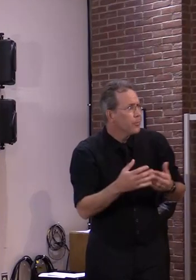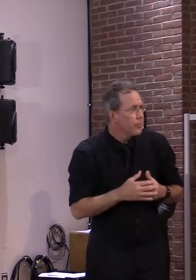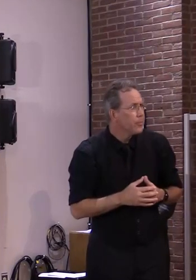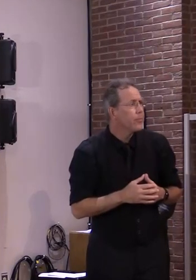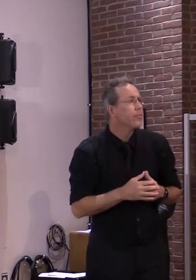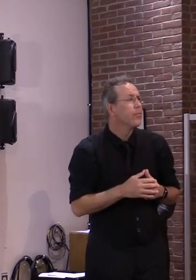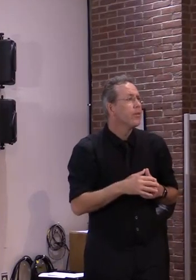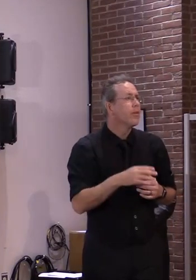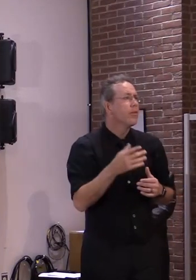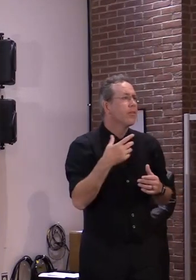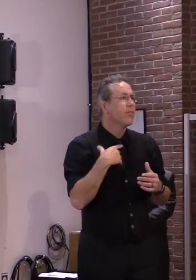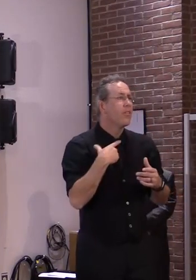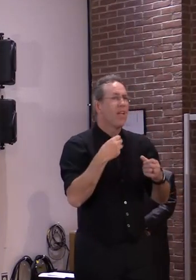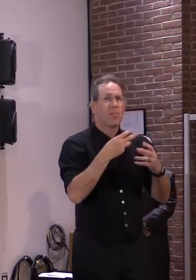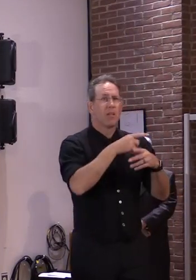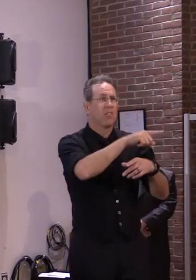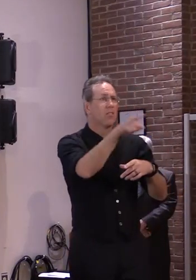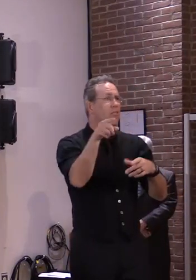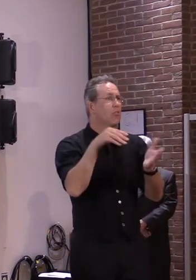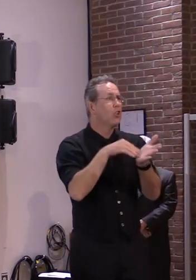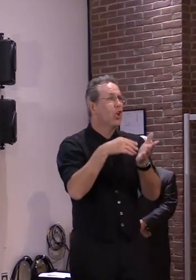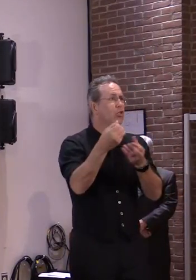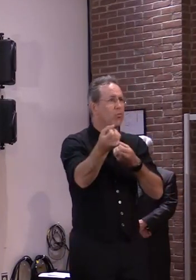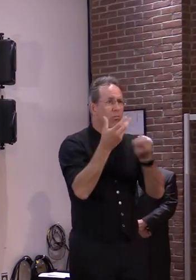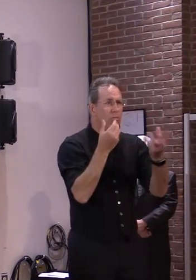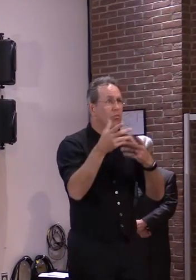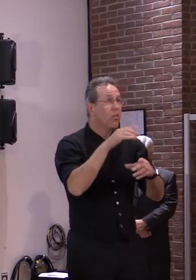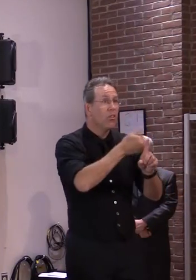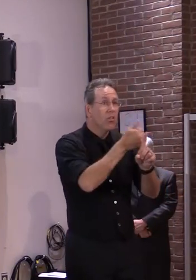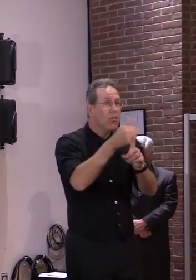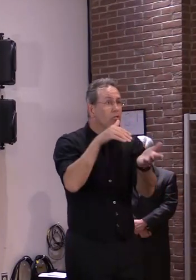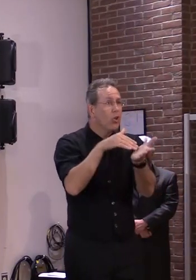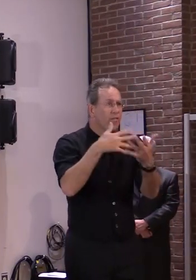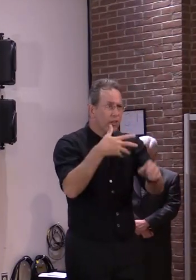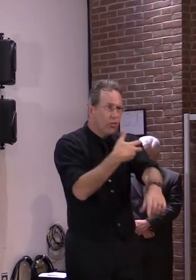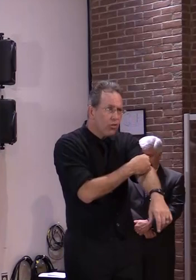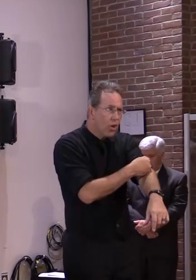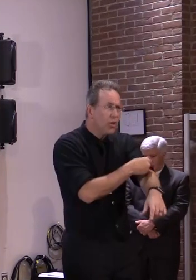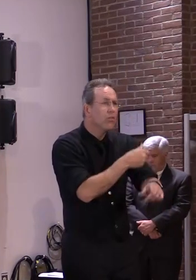many primary care sites now, to be able to provide the vaccine.